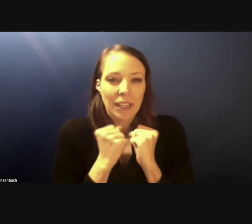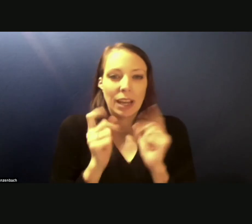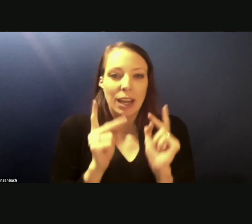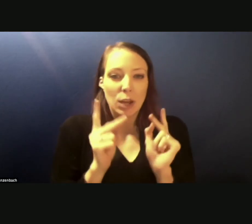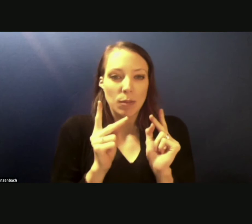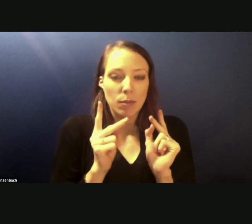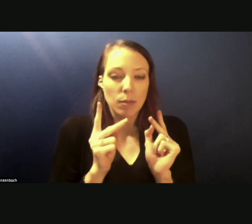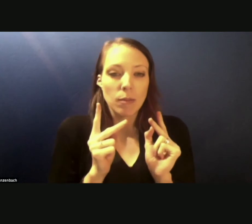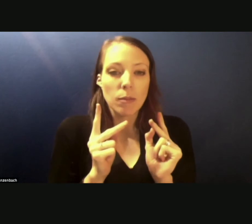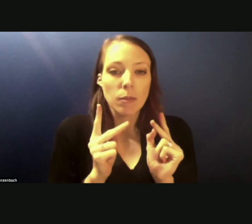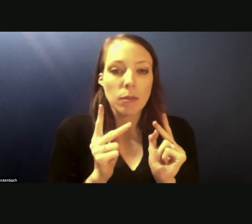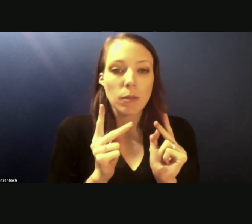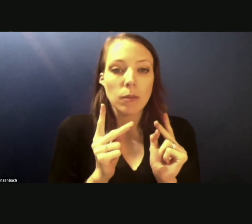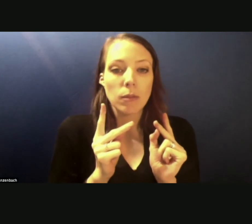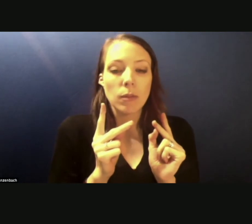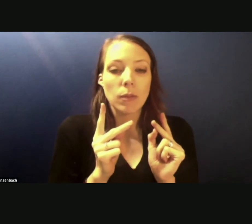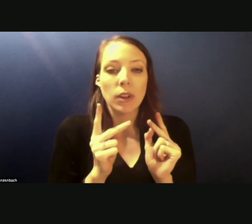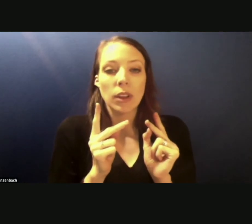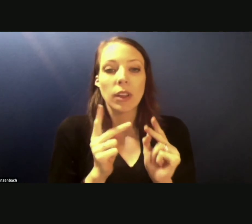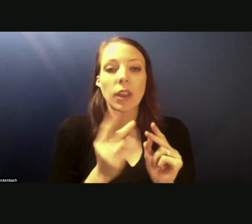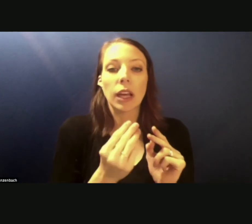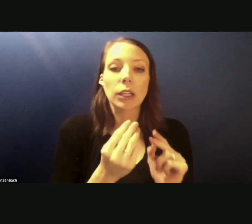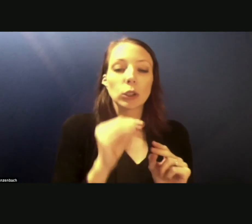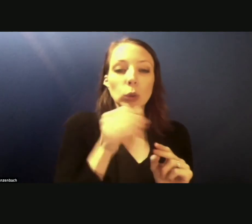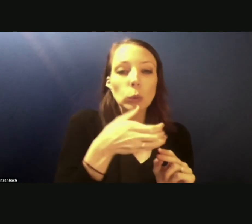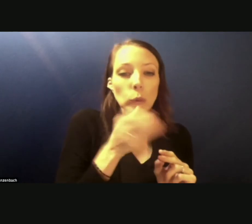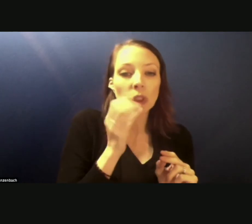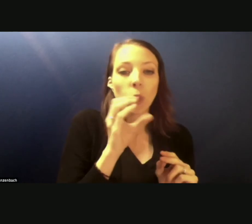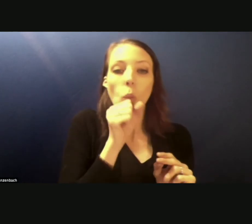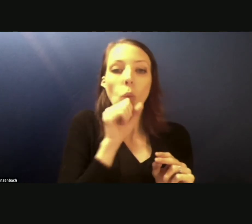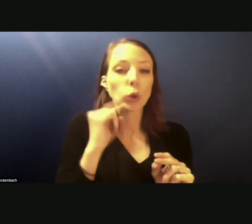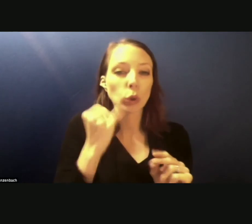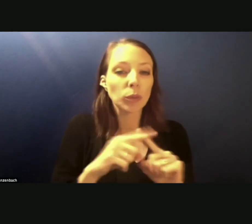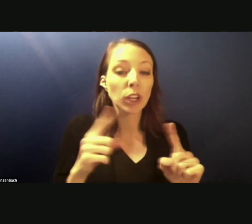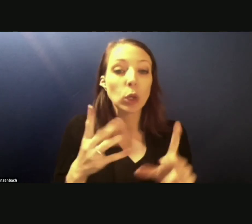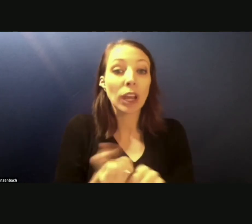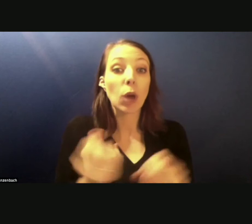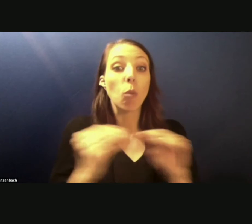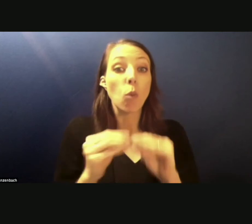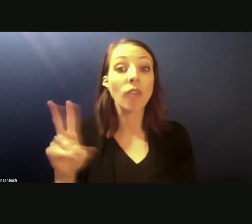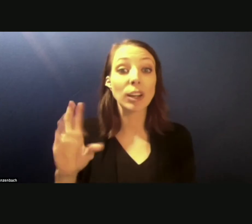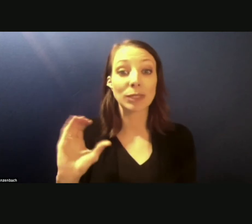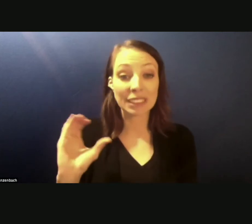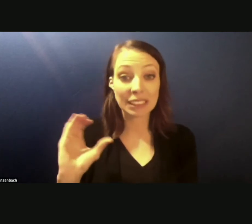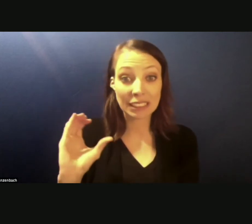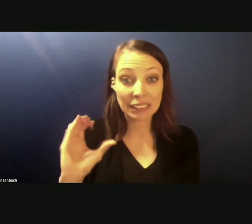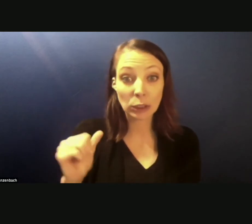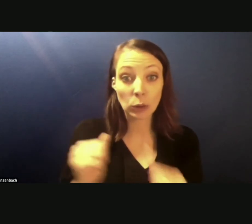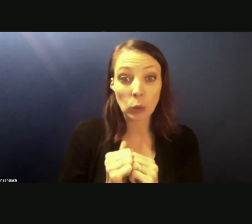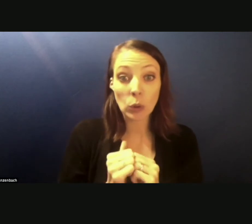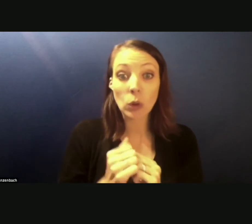have acid in orange. They get a lot of orange juice and stuff like that already. But you get more vitamin C with the